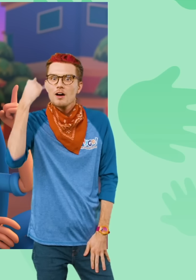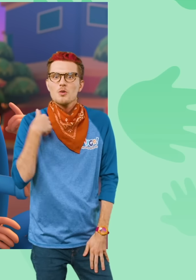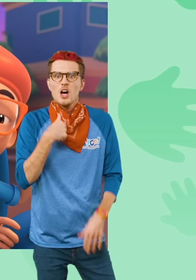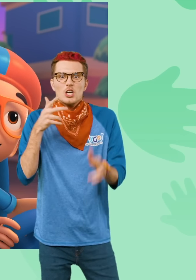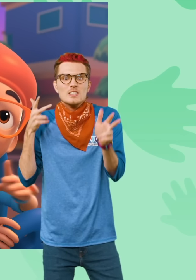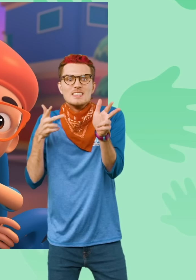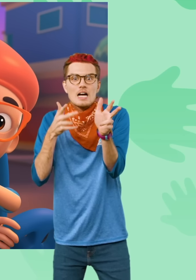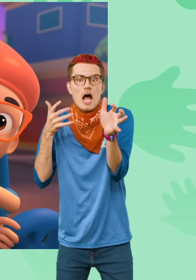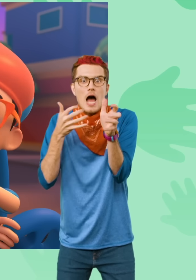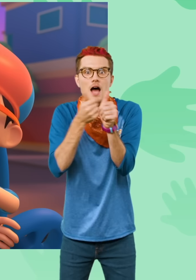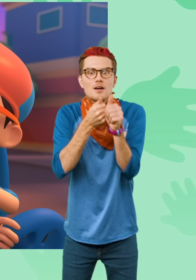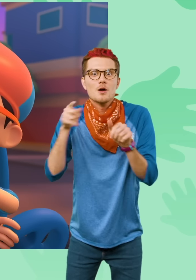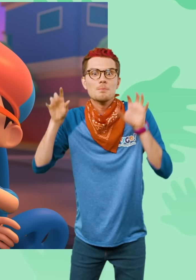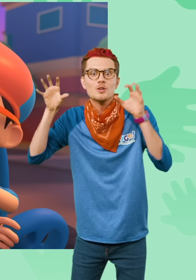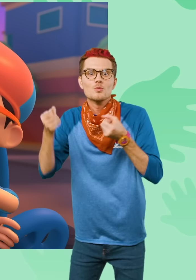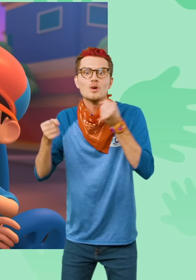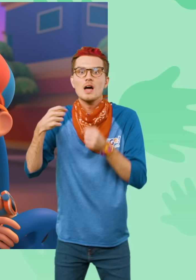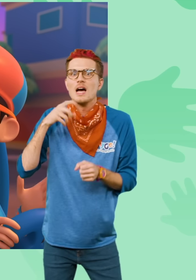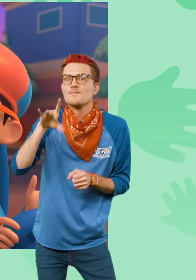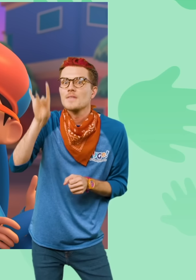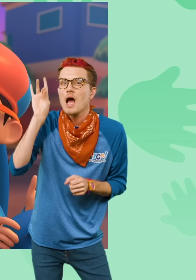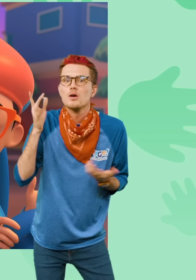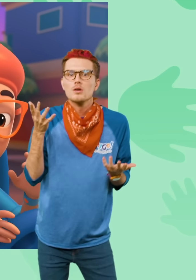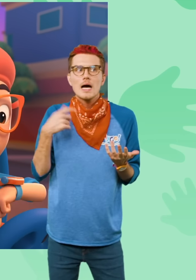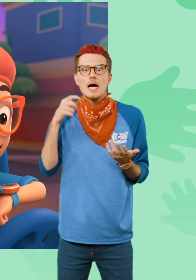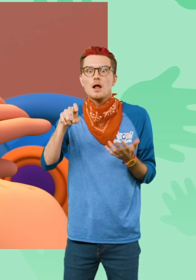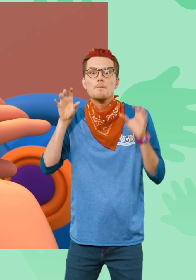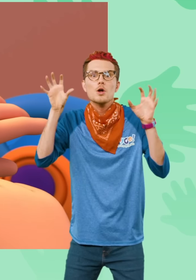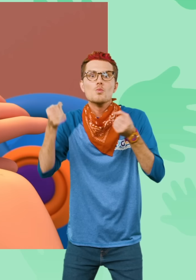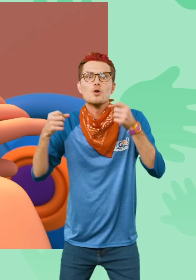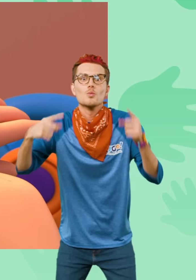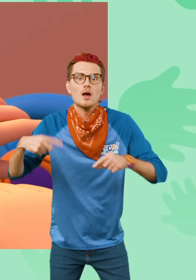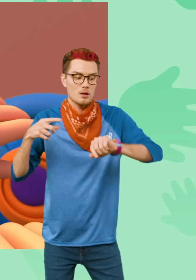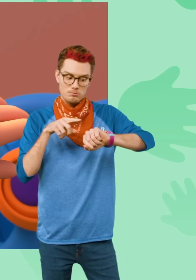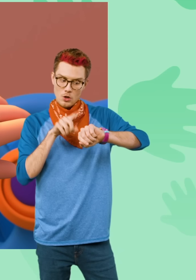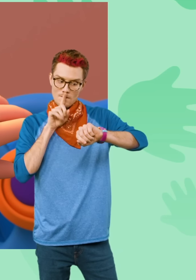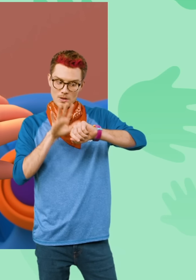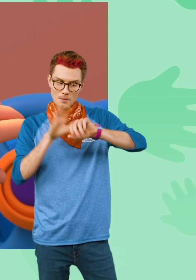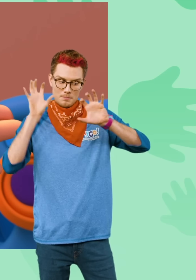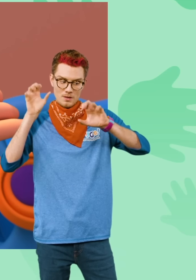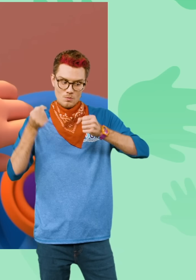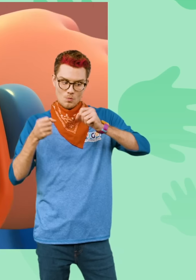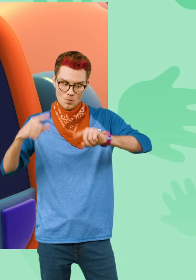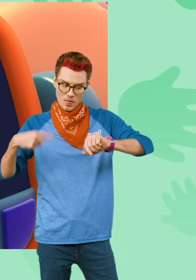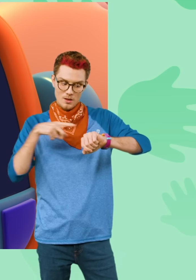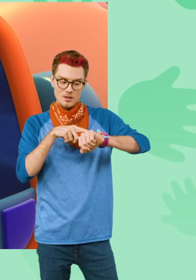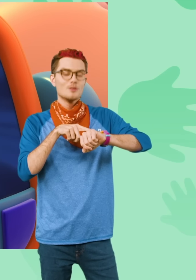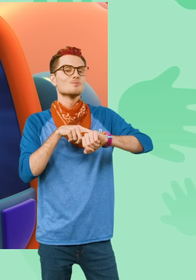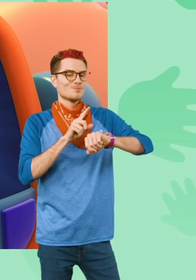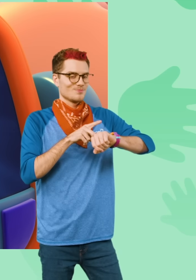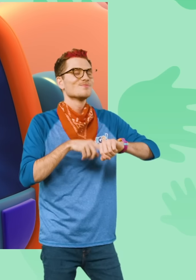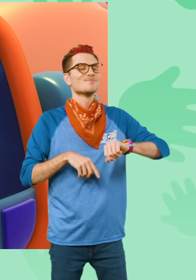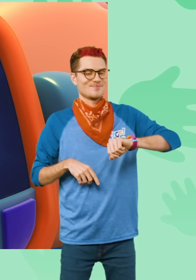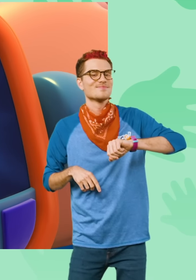idea! We can catch up with that monster truck and find out. I'm gonna need monster truck wheels. Monster